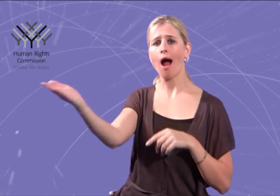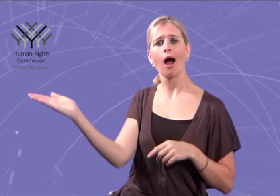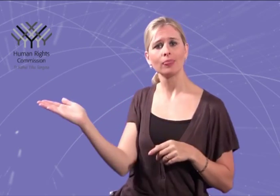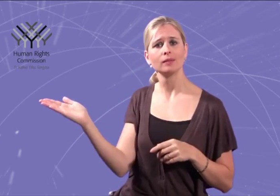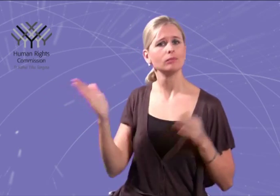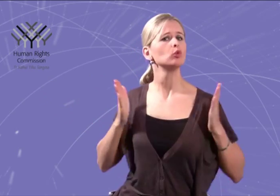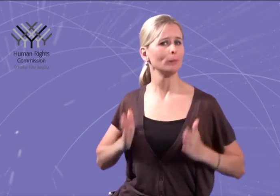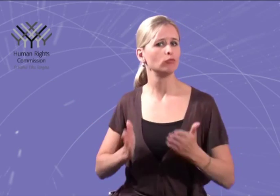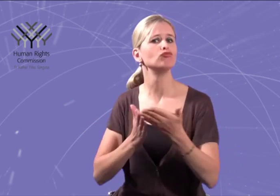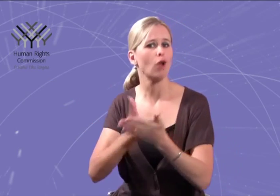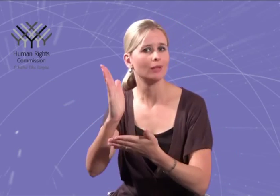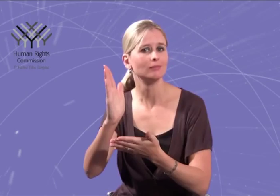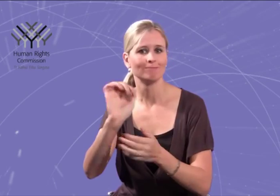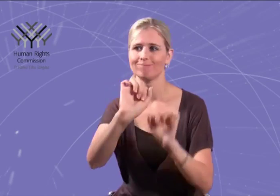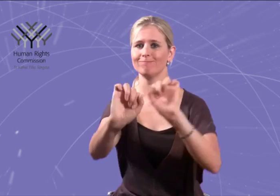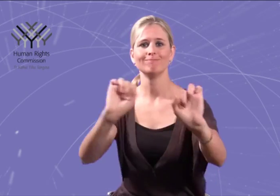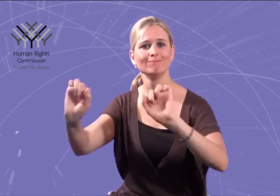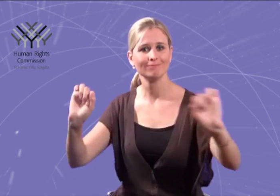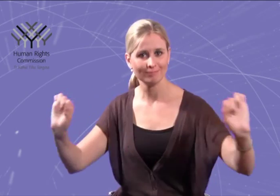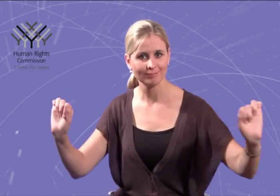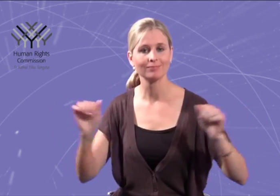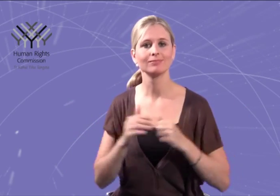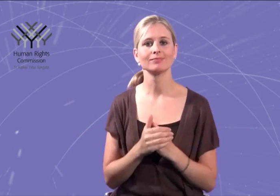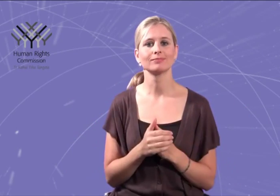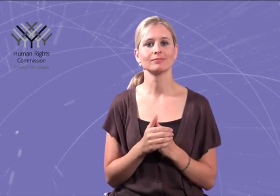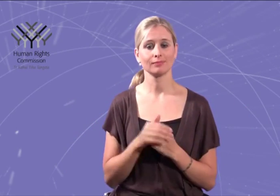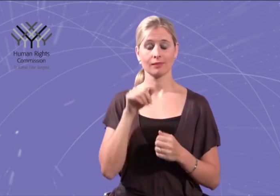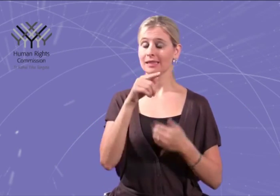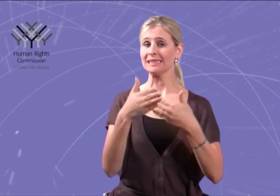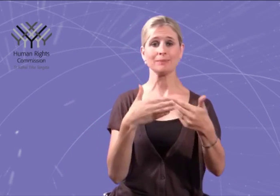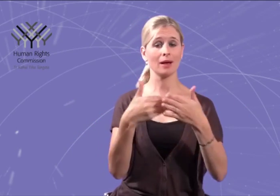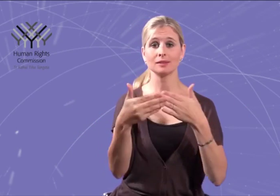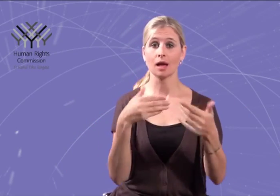It makes clear they have the same rights as everybody else,